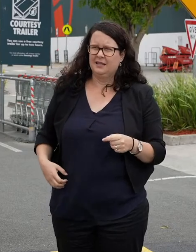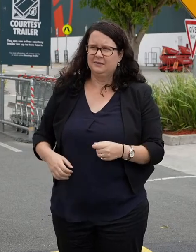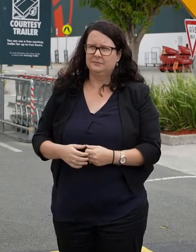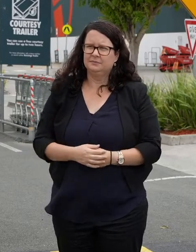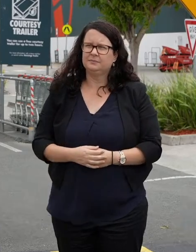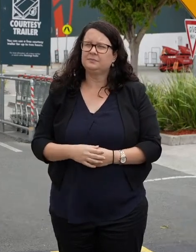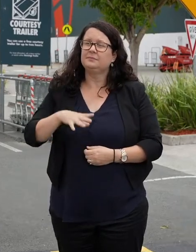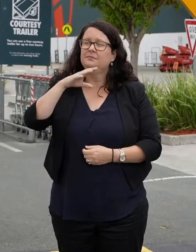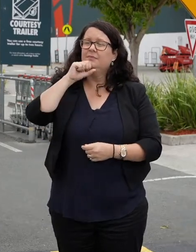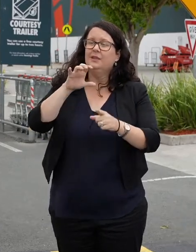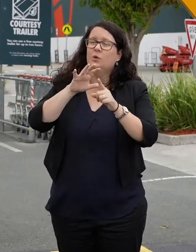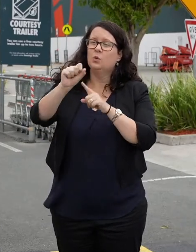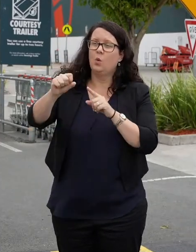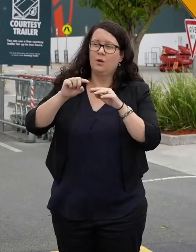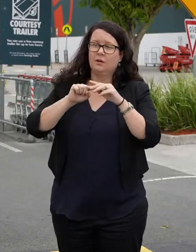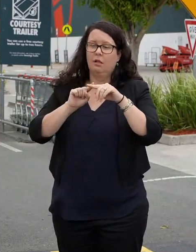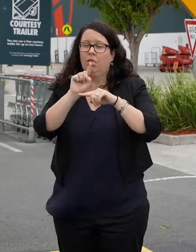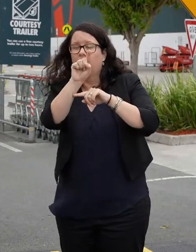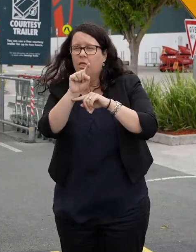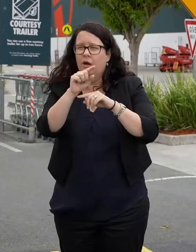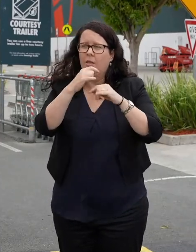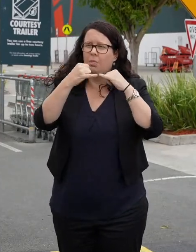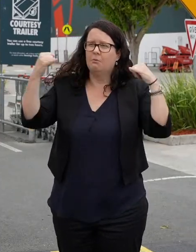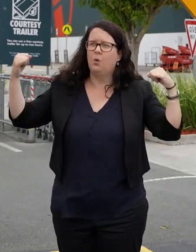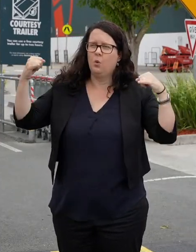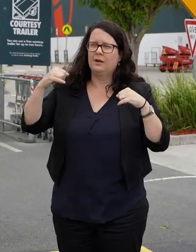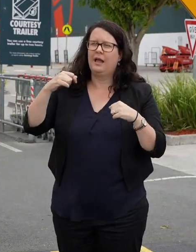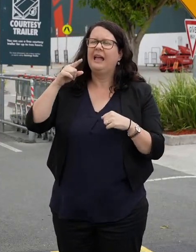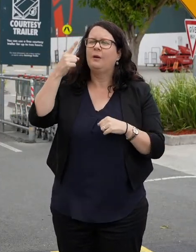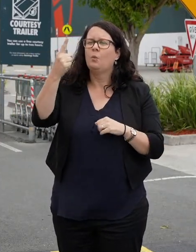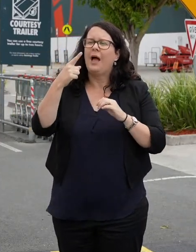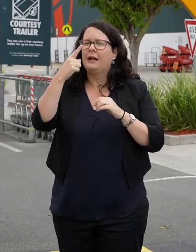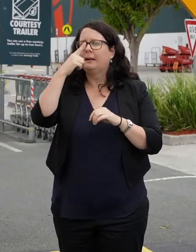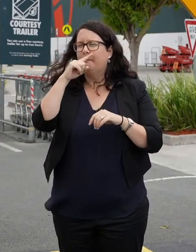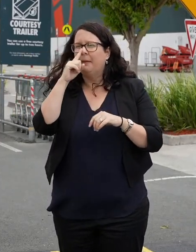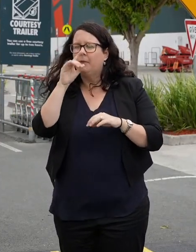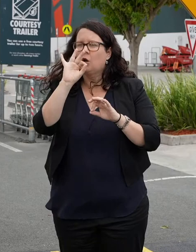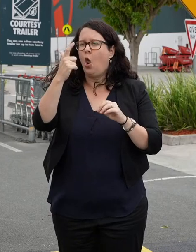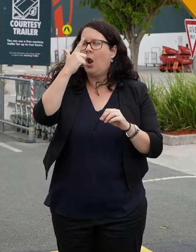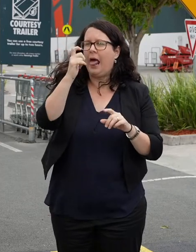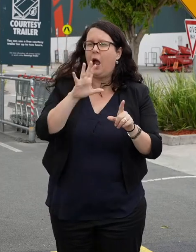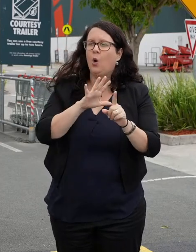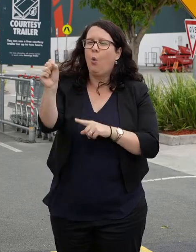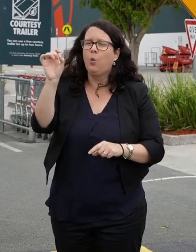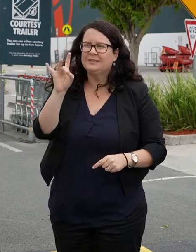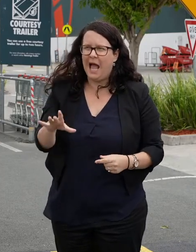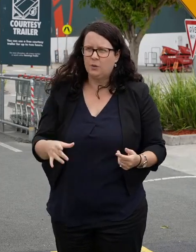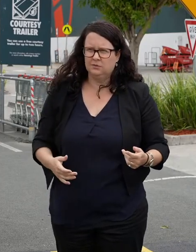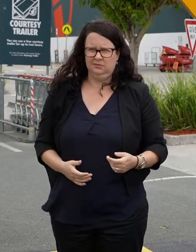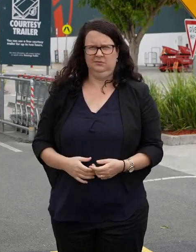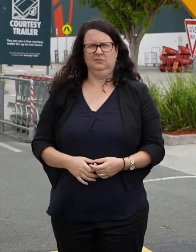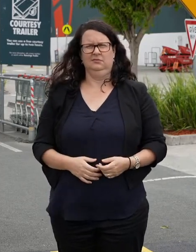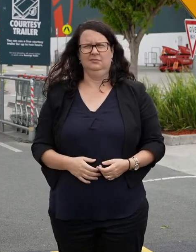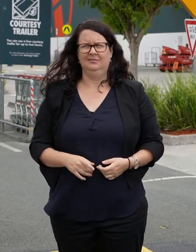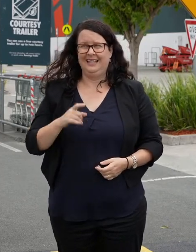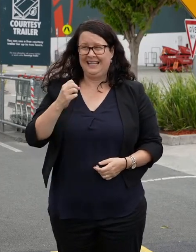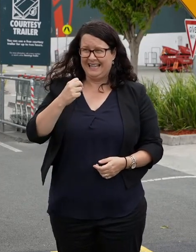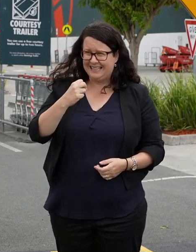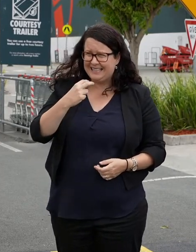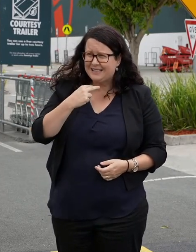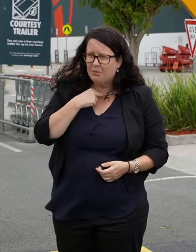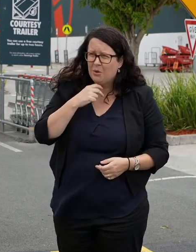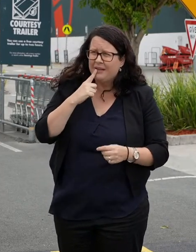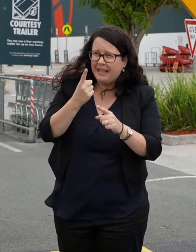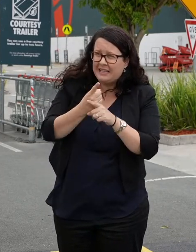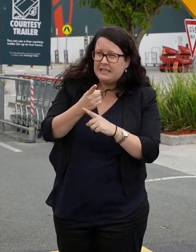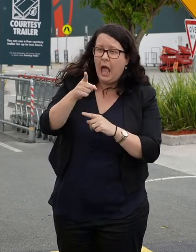the border. He says several people are doing it all the time, and he's just one of the people that got unlucky. What do you make of those types of comments? Well, that's pretty disappointing to